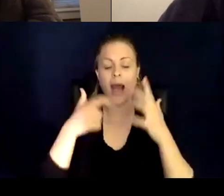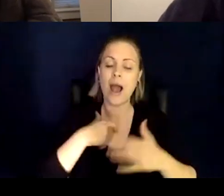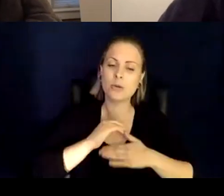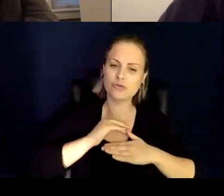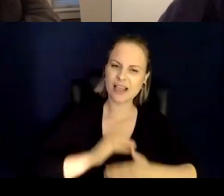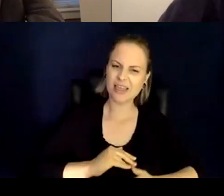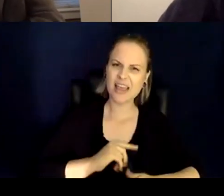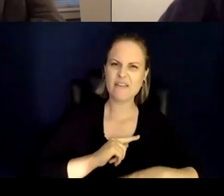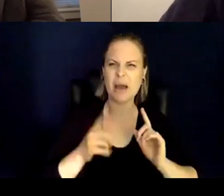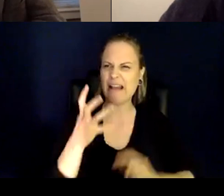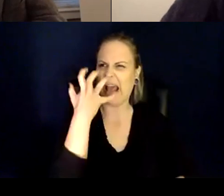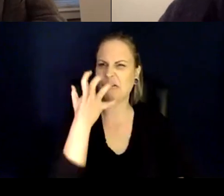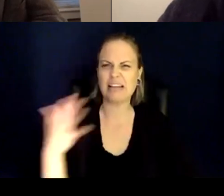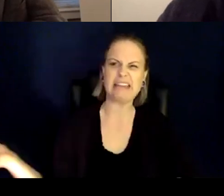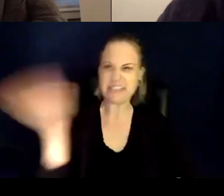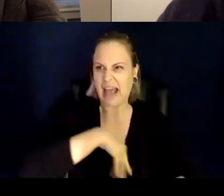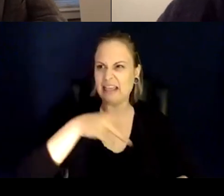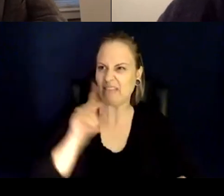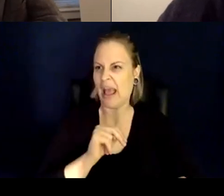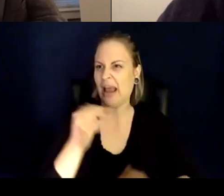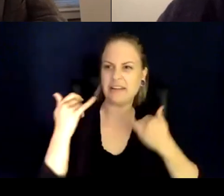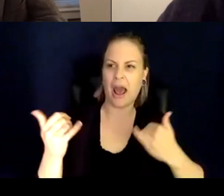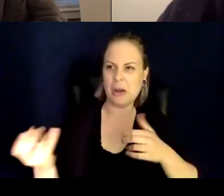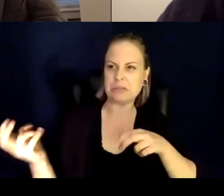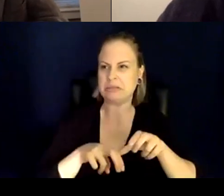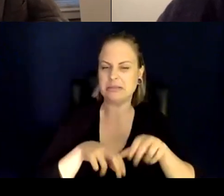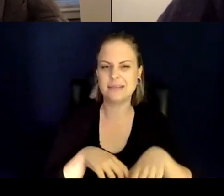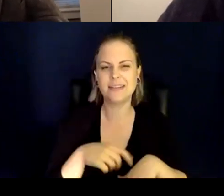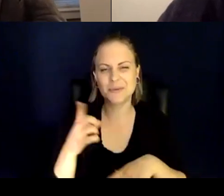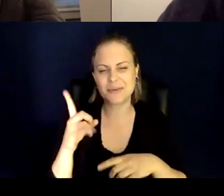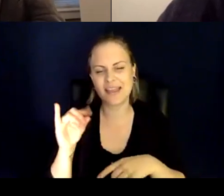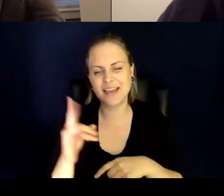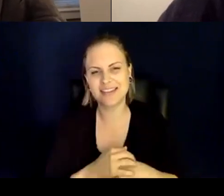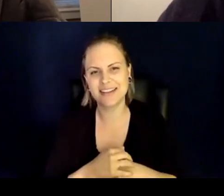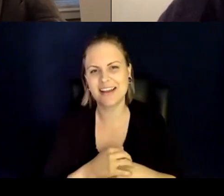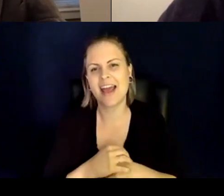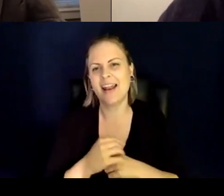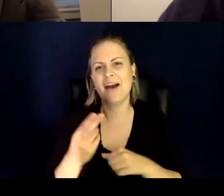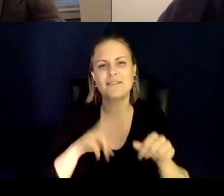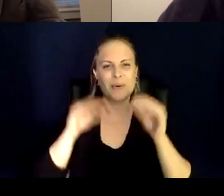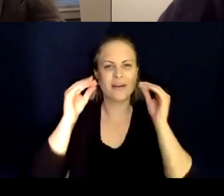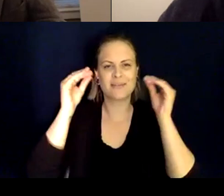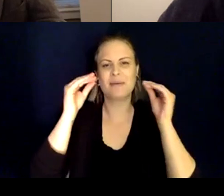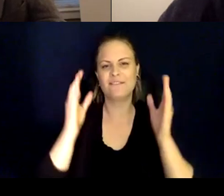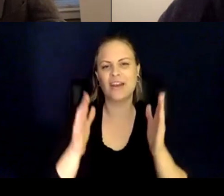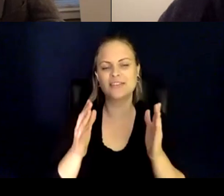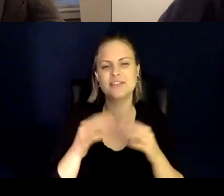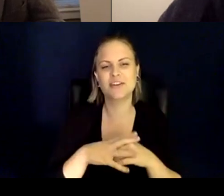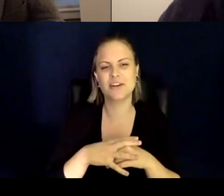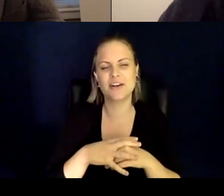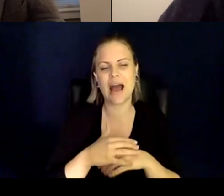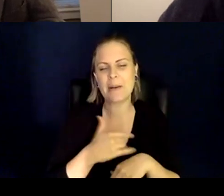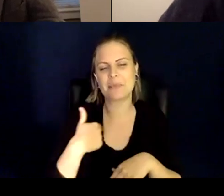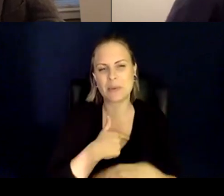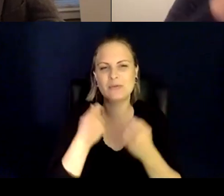really angry. I could get in the vans. And so they did. And always the professor, as we were going along,